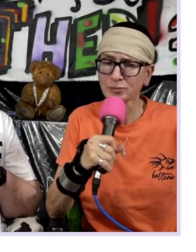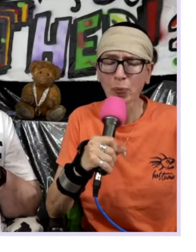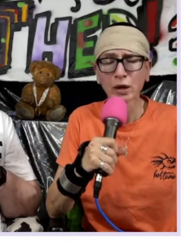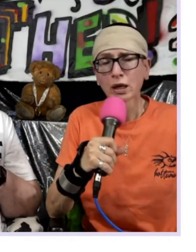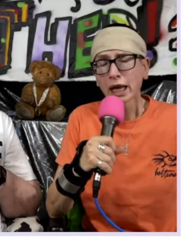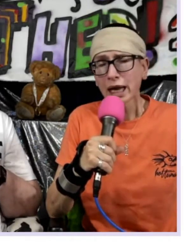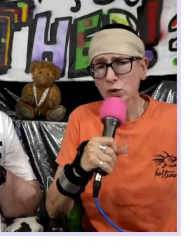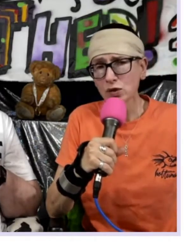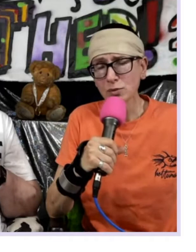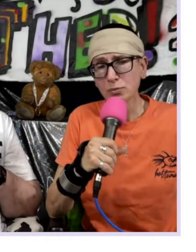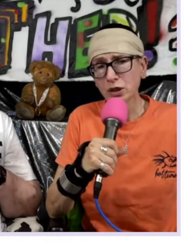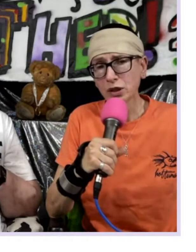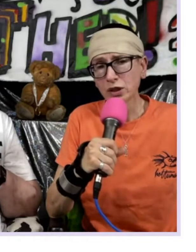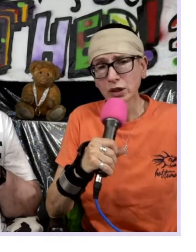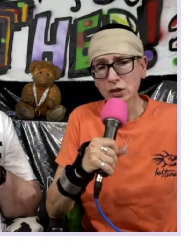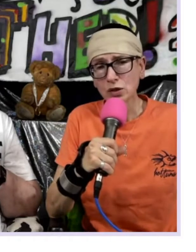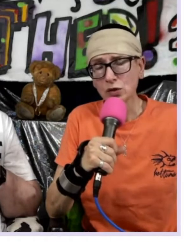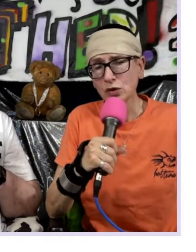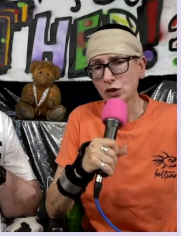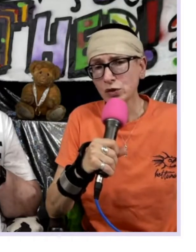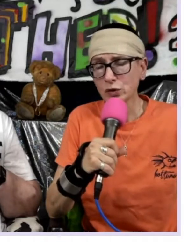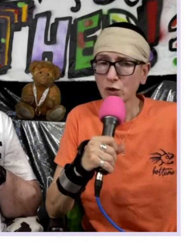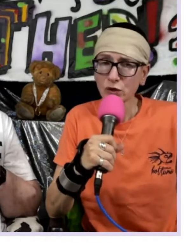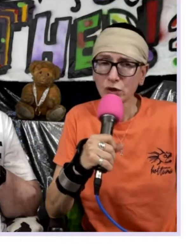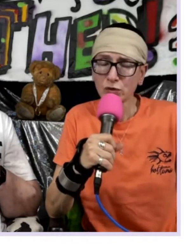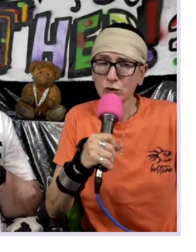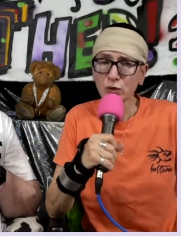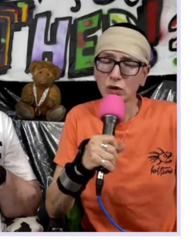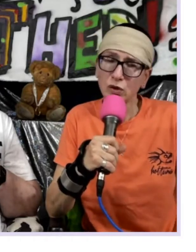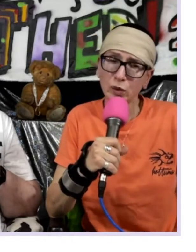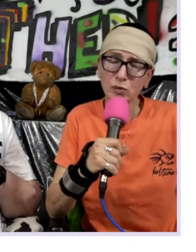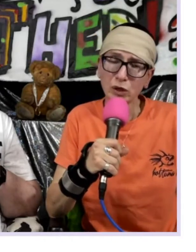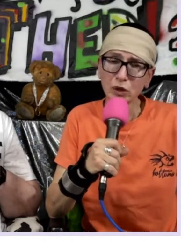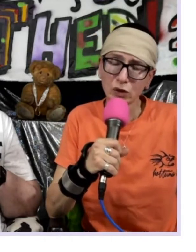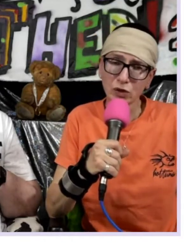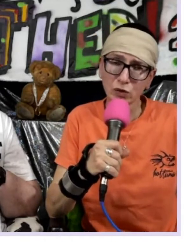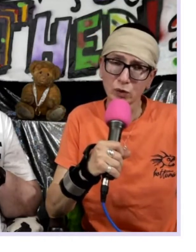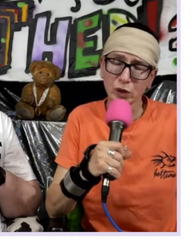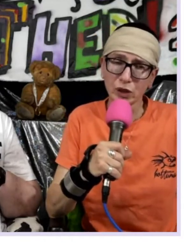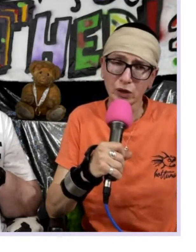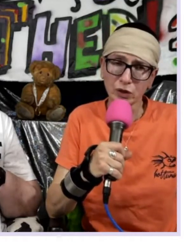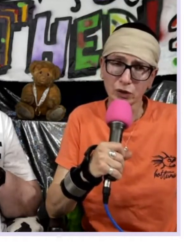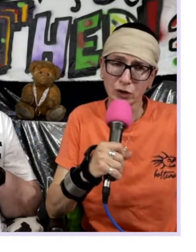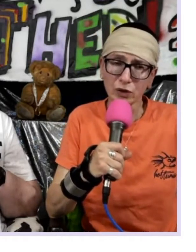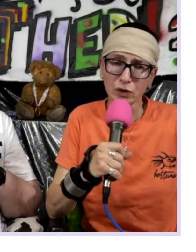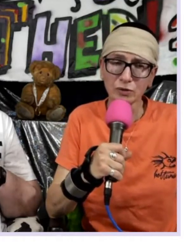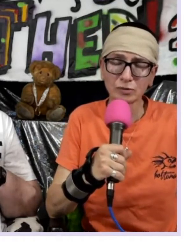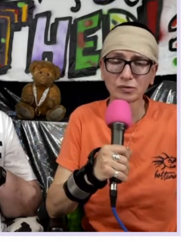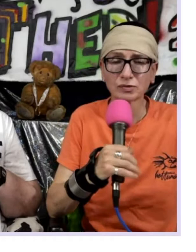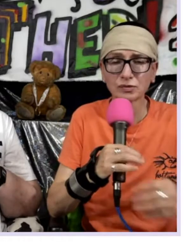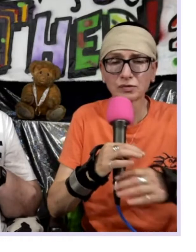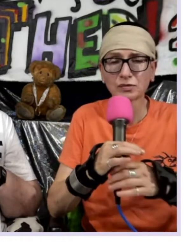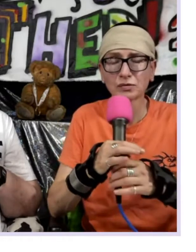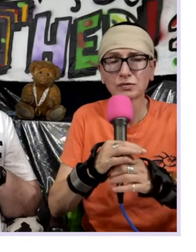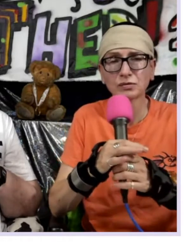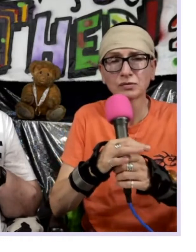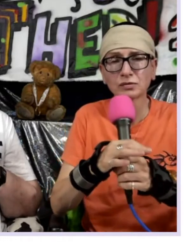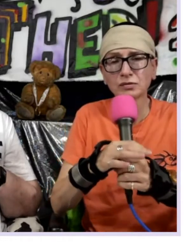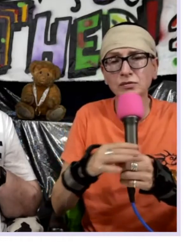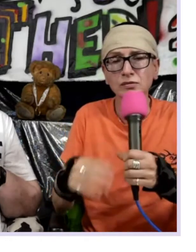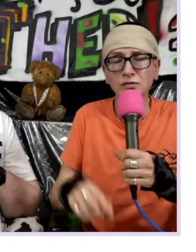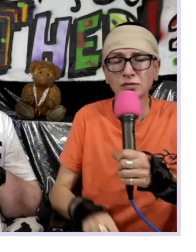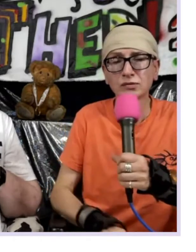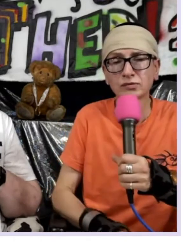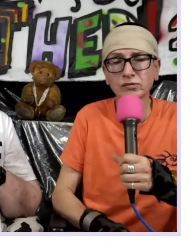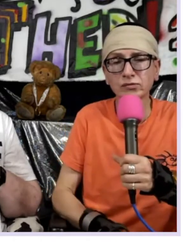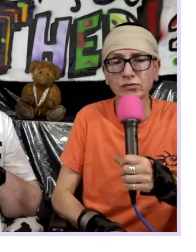directly. How's it been under the new lockdown rules in the West Midlands over the weekend, guys? Well,